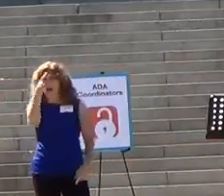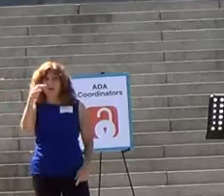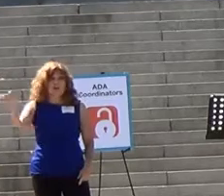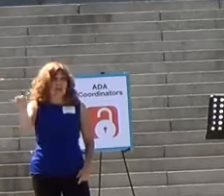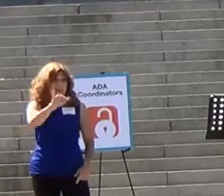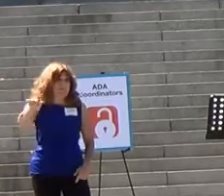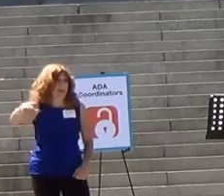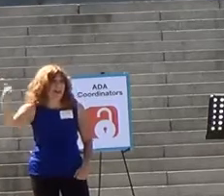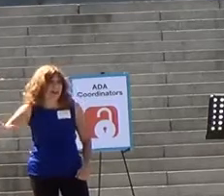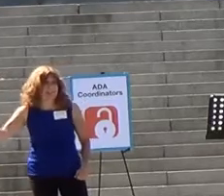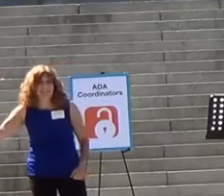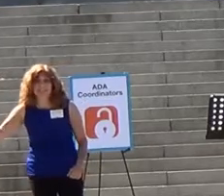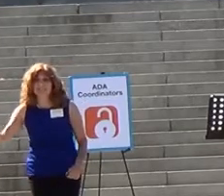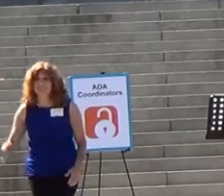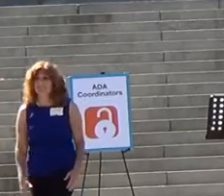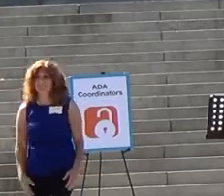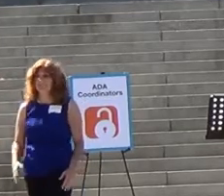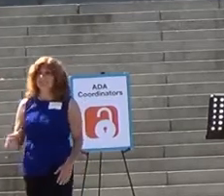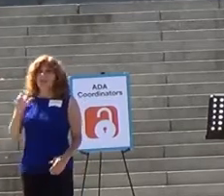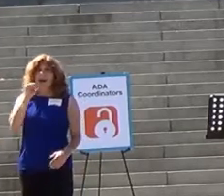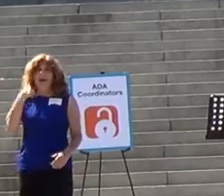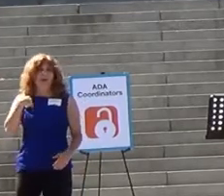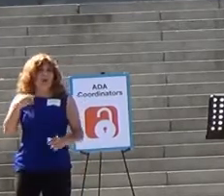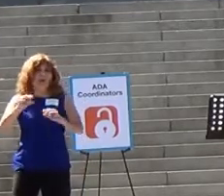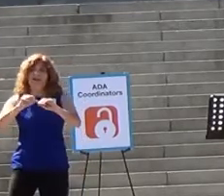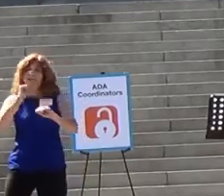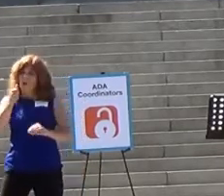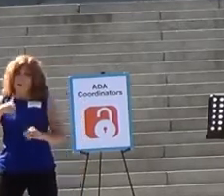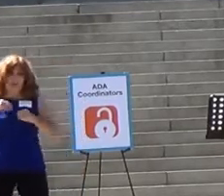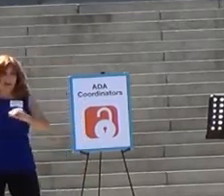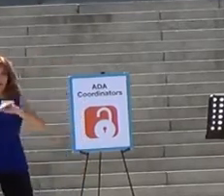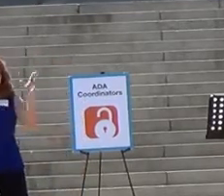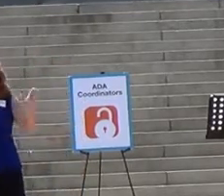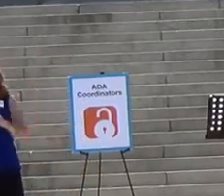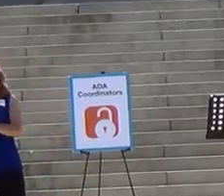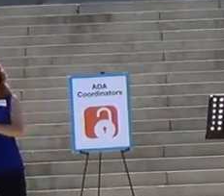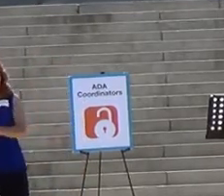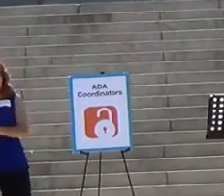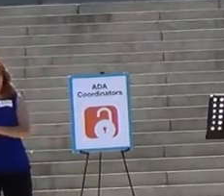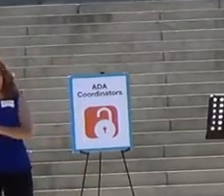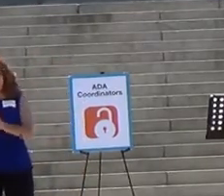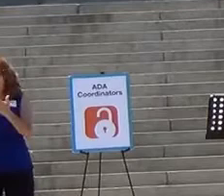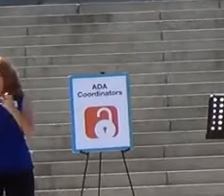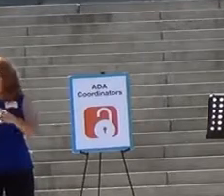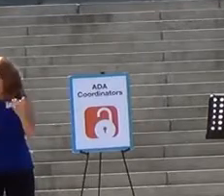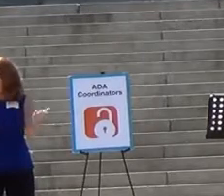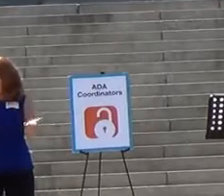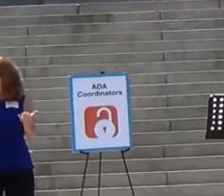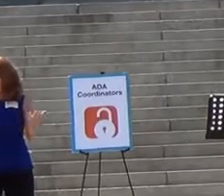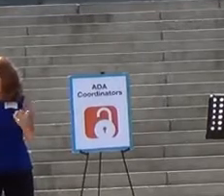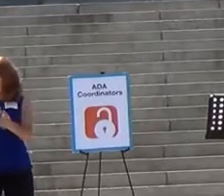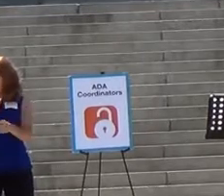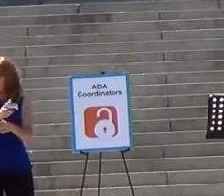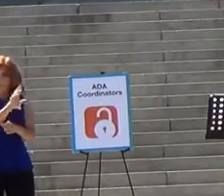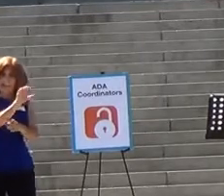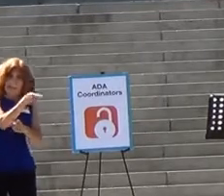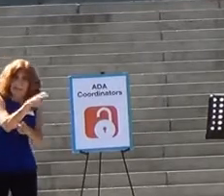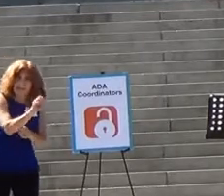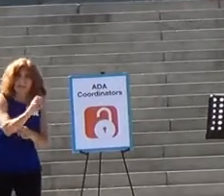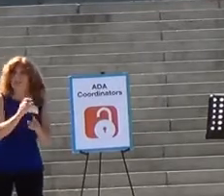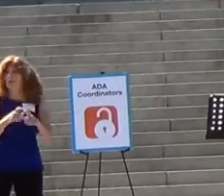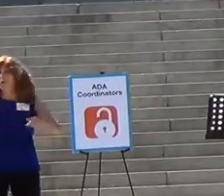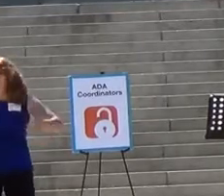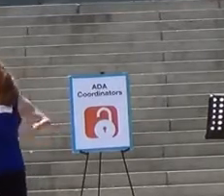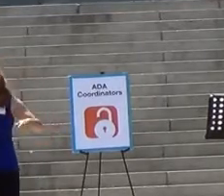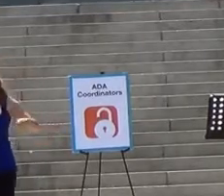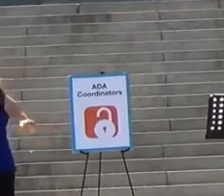Whenever you see me on the street, I look like everybody else. I don't have any obvious disabilities like some of the